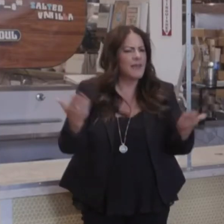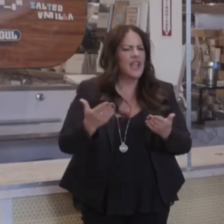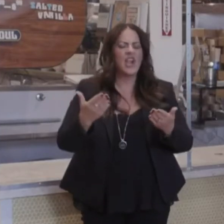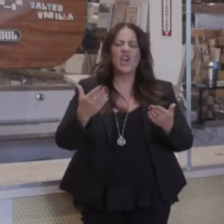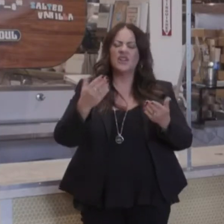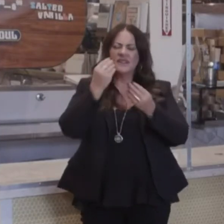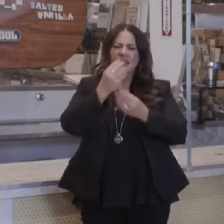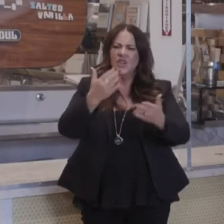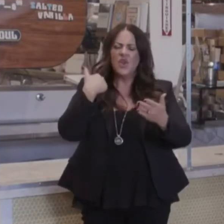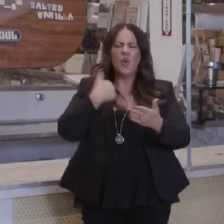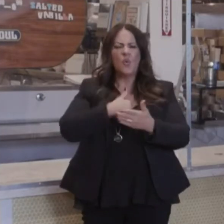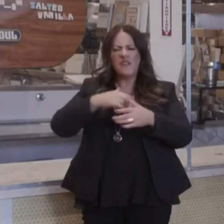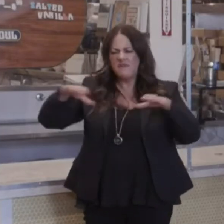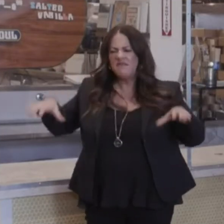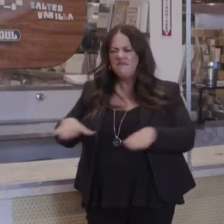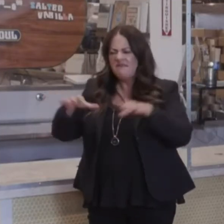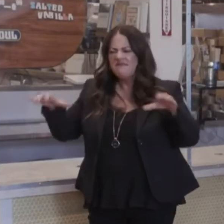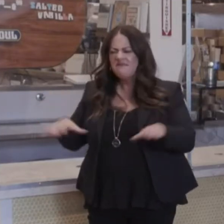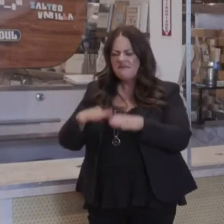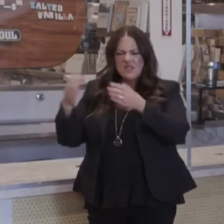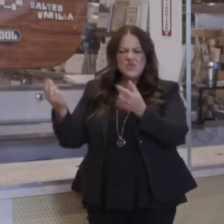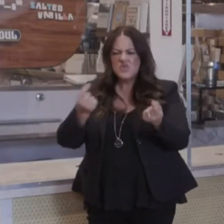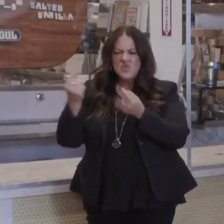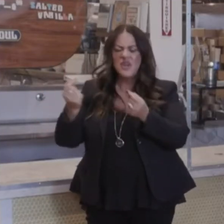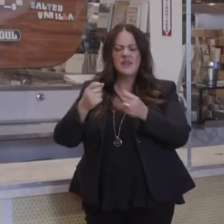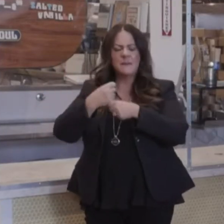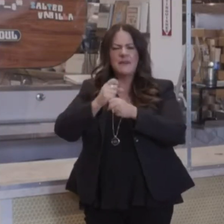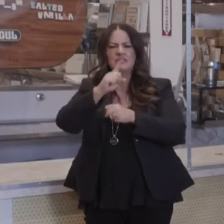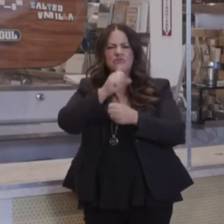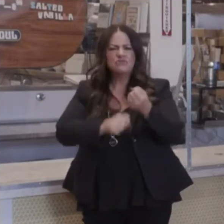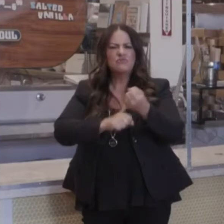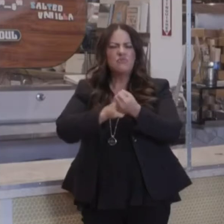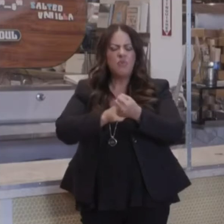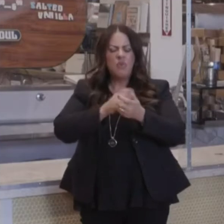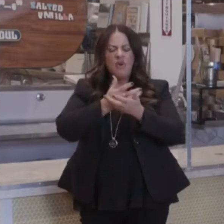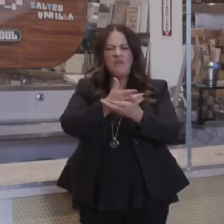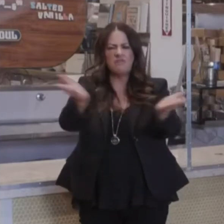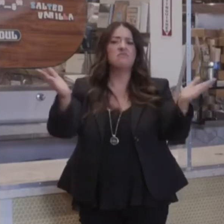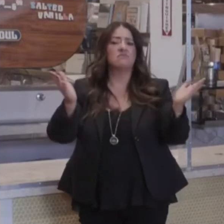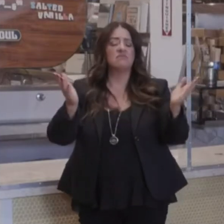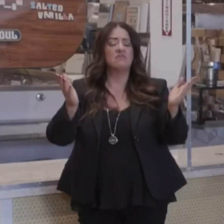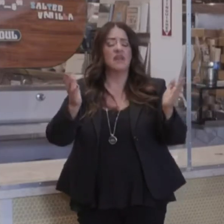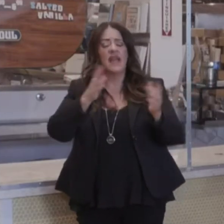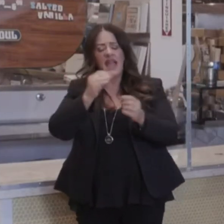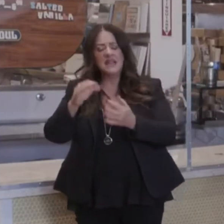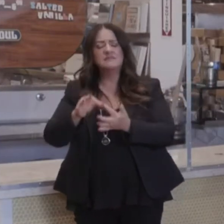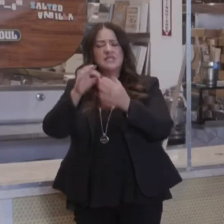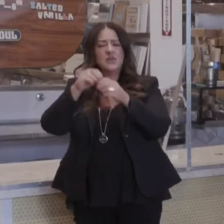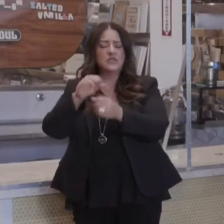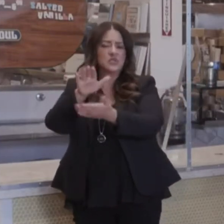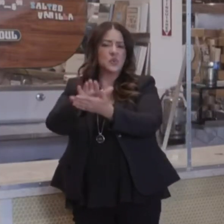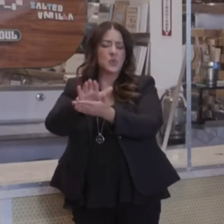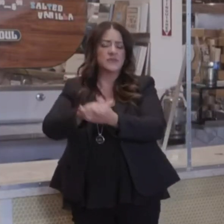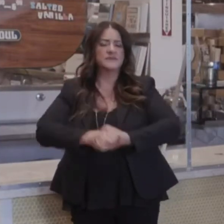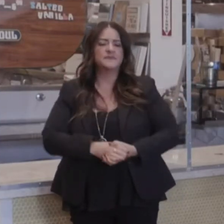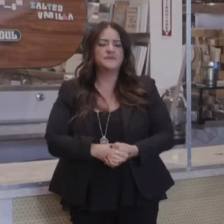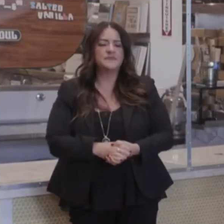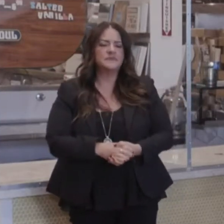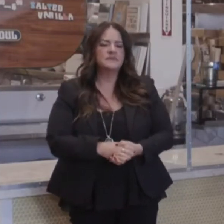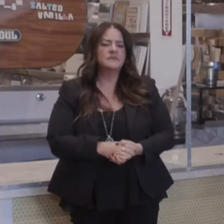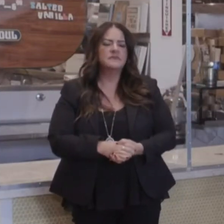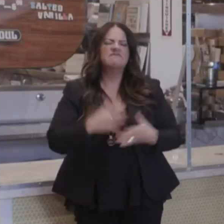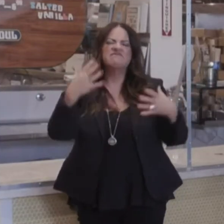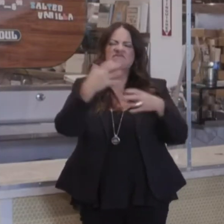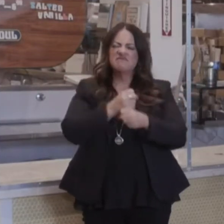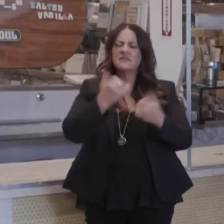is the spirit we're bringing into those negotiations on schools as well. Final brief points. When we talk about